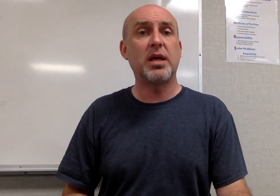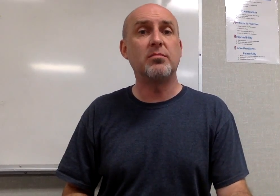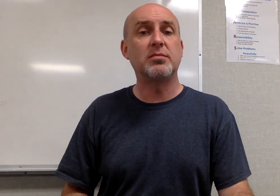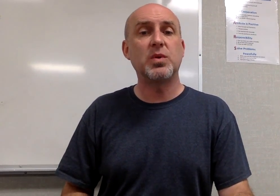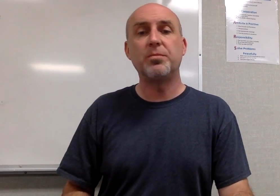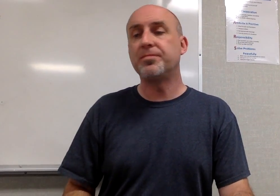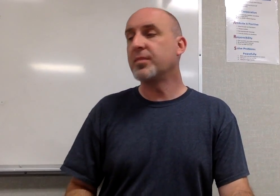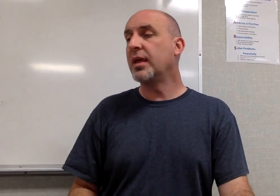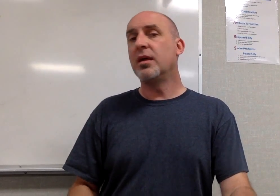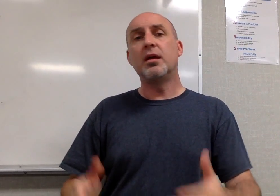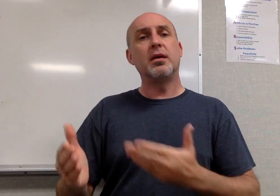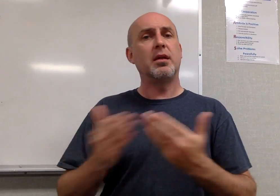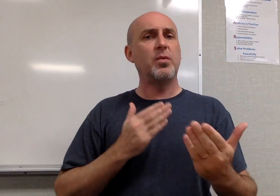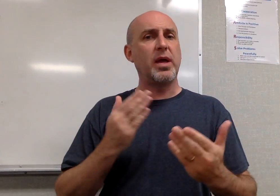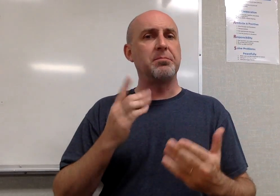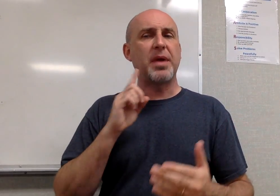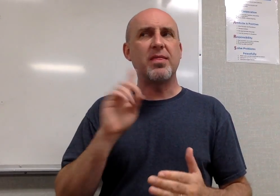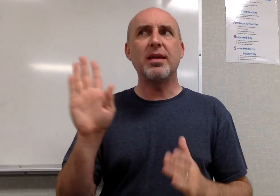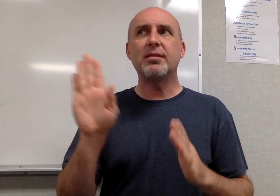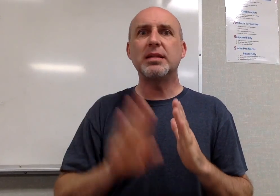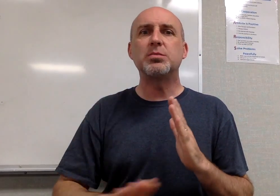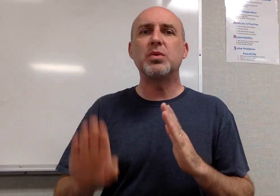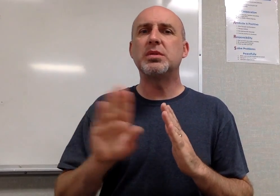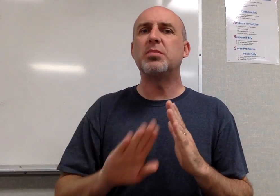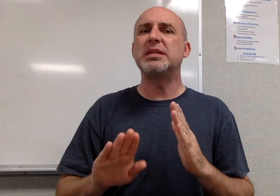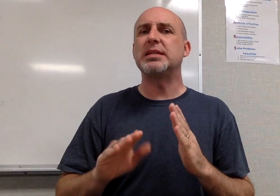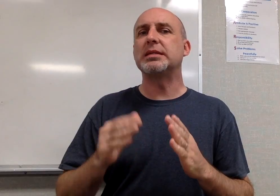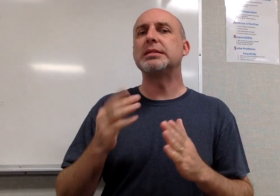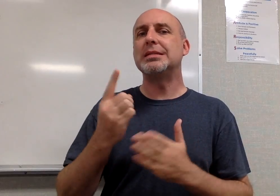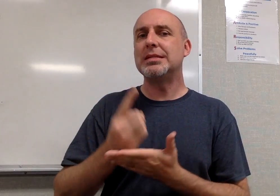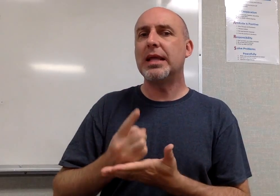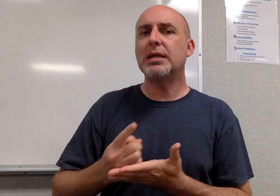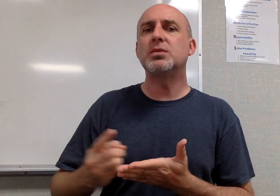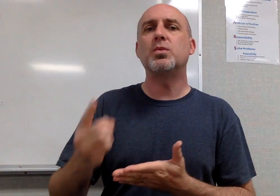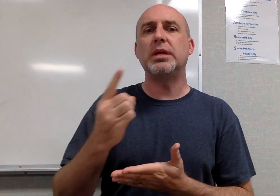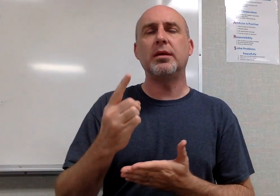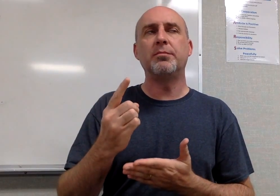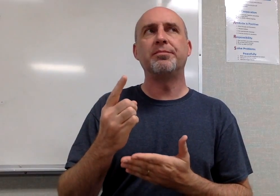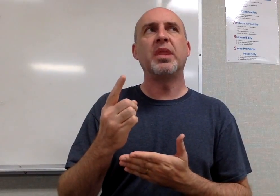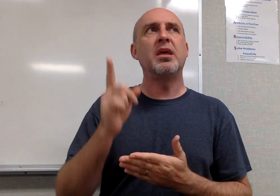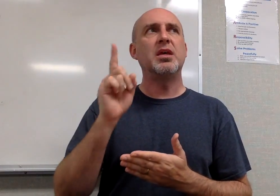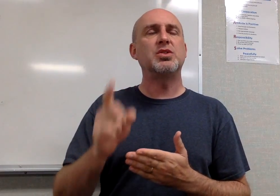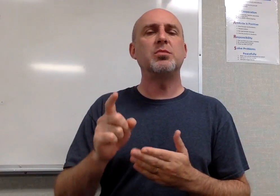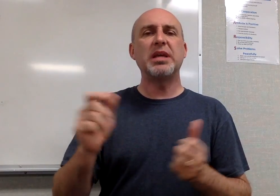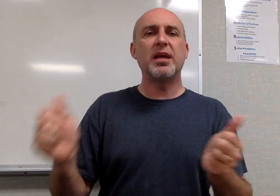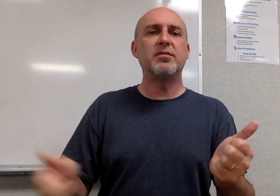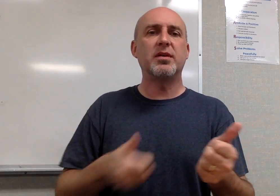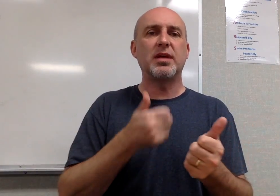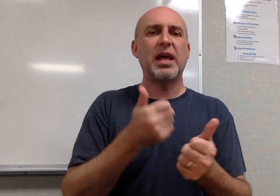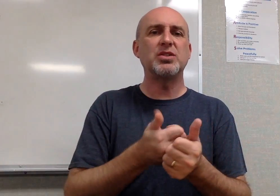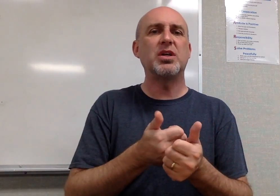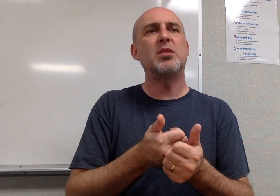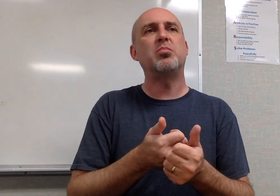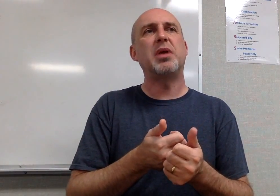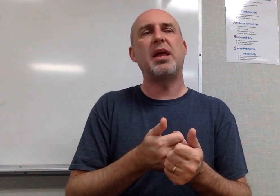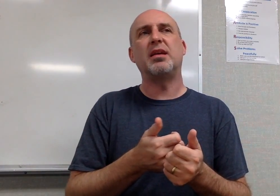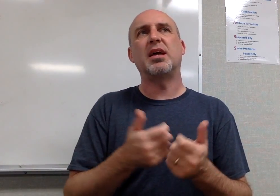time. So anyway, I think that's most of the basics. Next week, it should be kind of a catch-up and kind